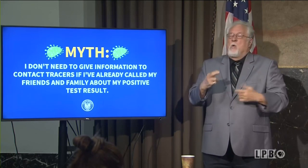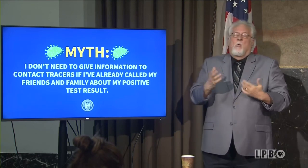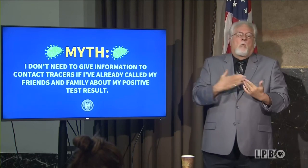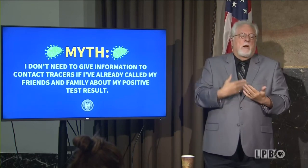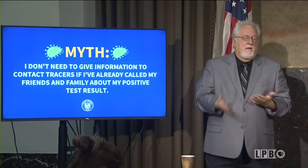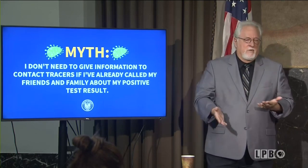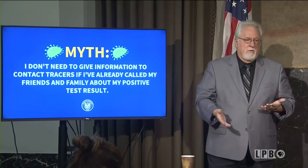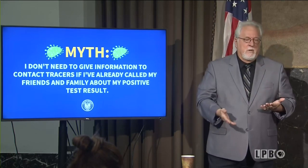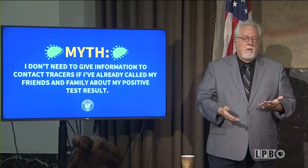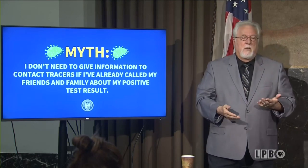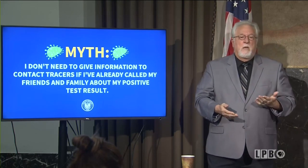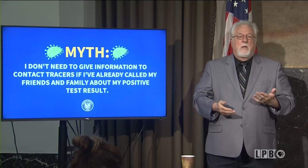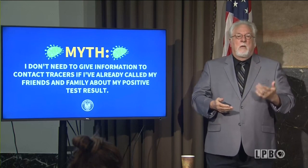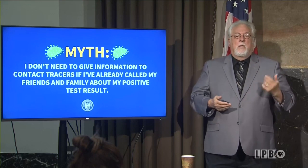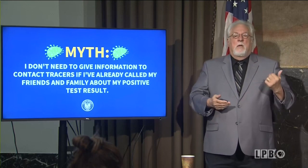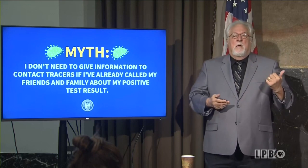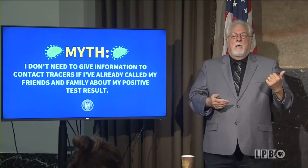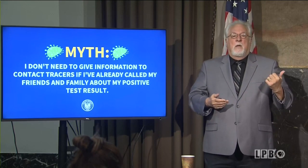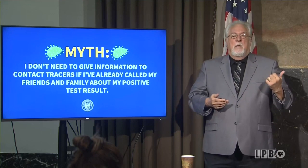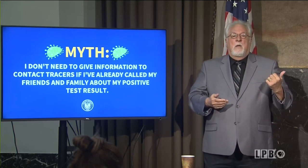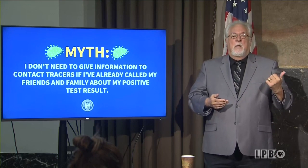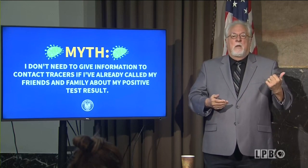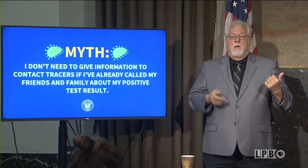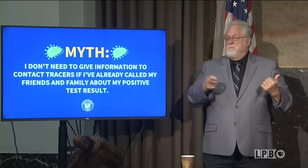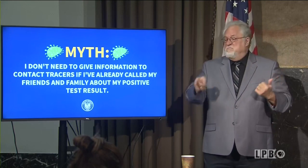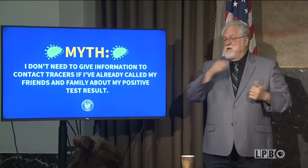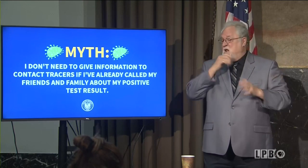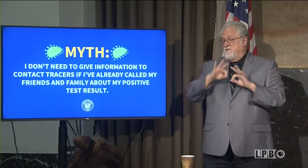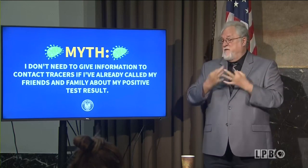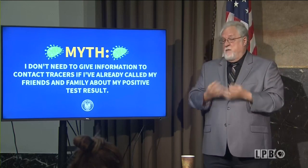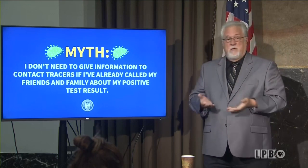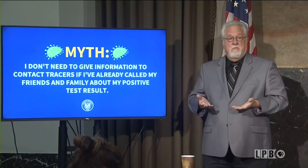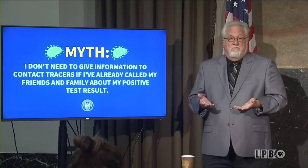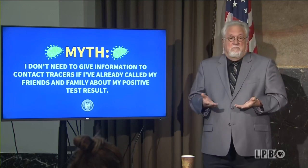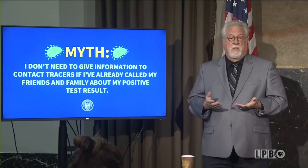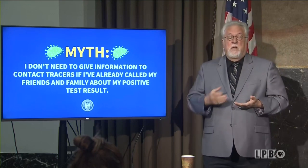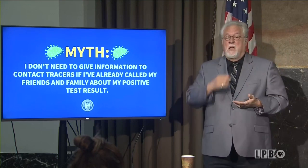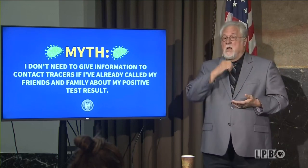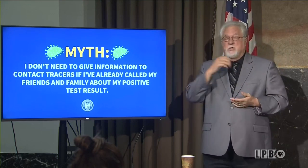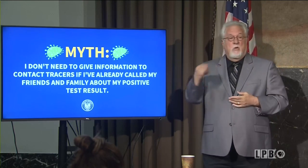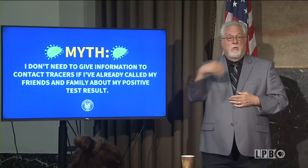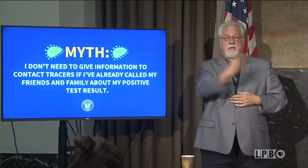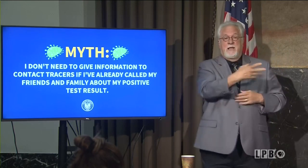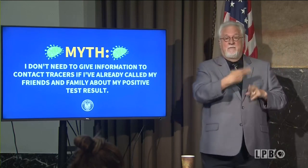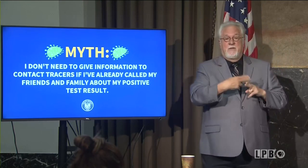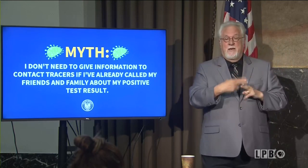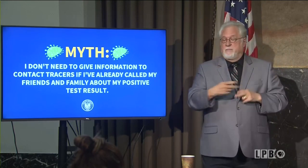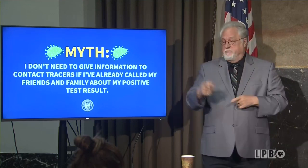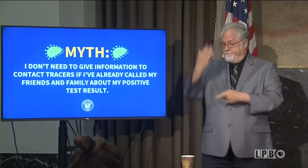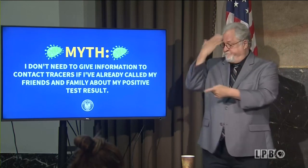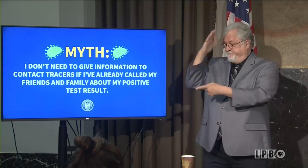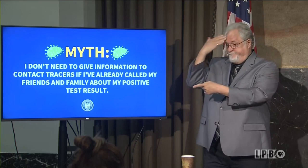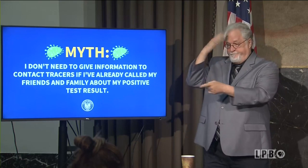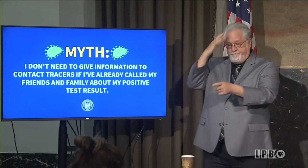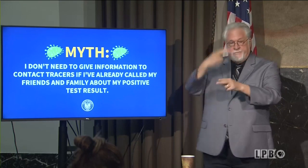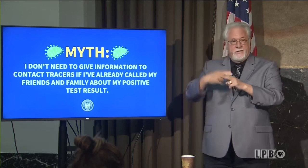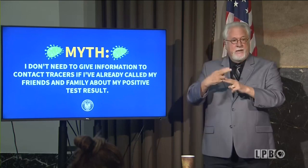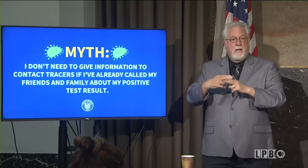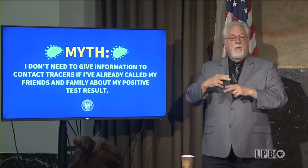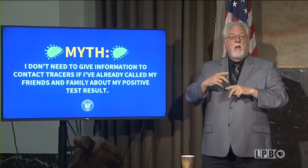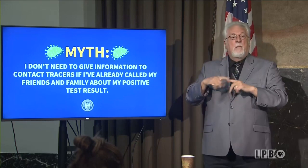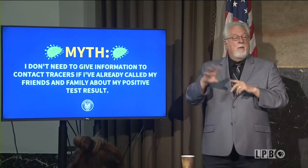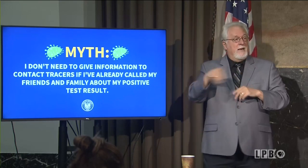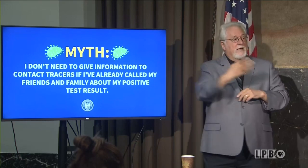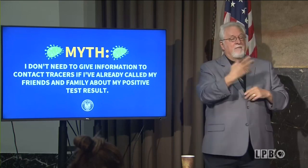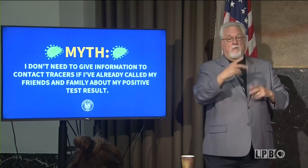whatever, and they're not family. And if I don't give those names, I may not even know their names, but I can give the location I went